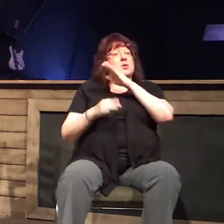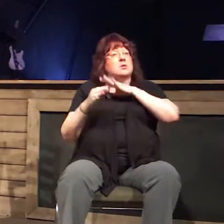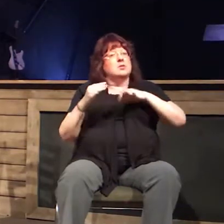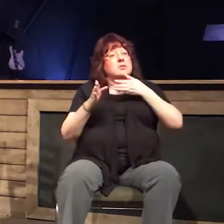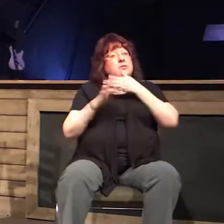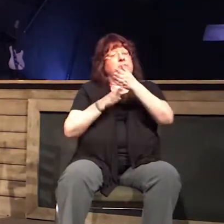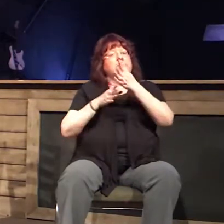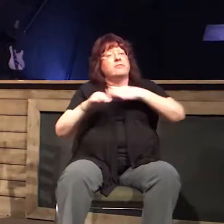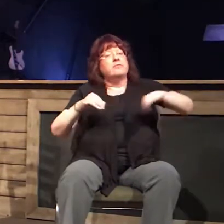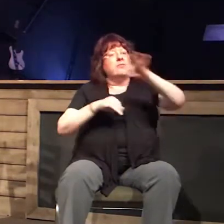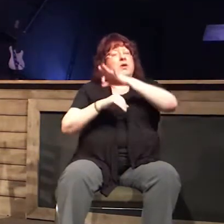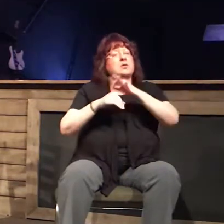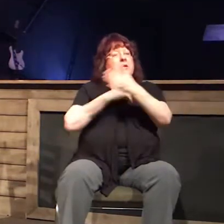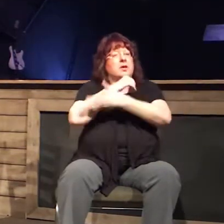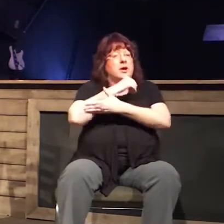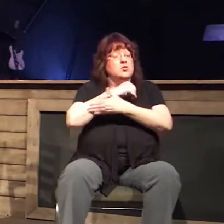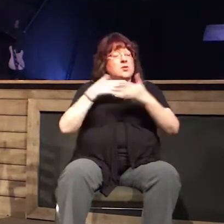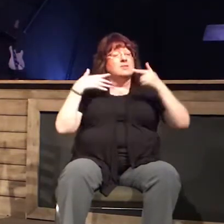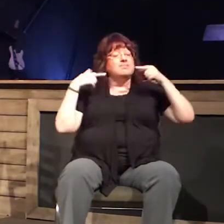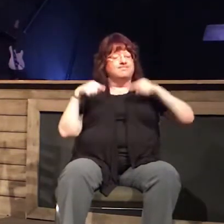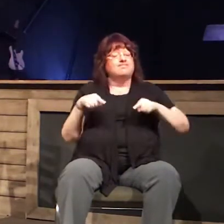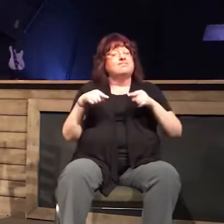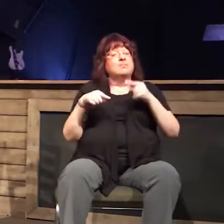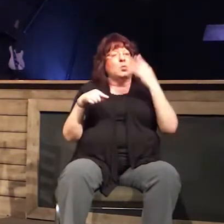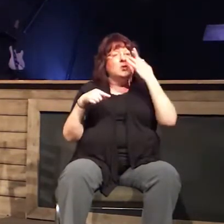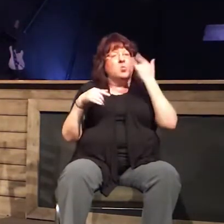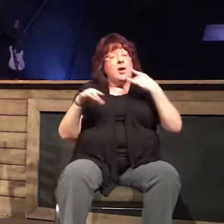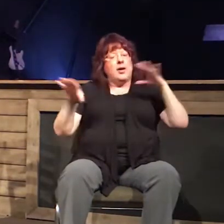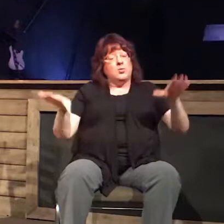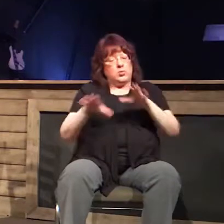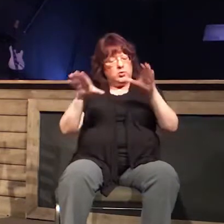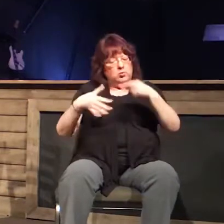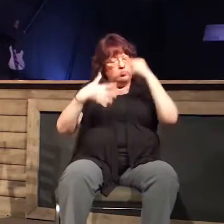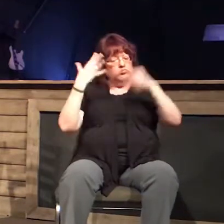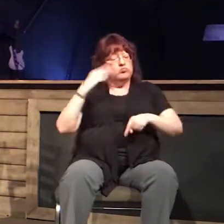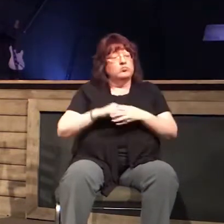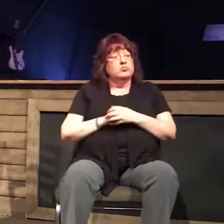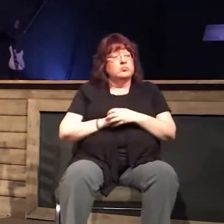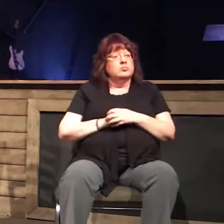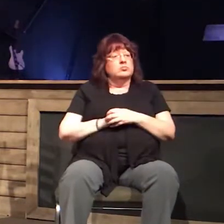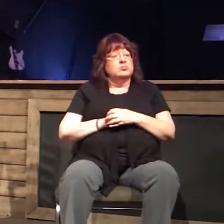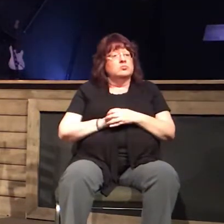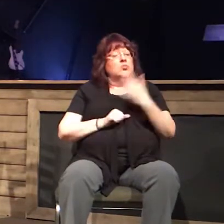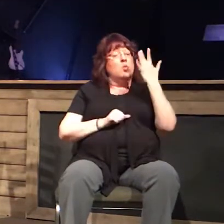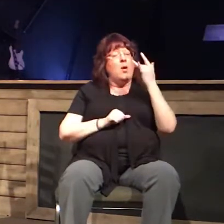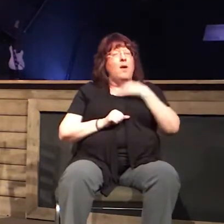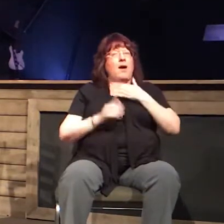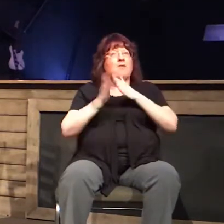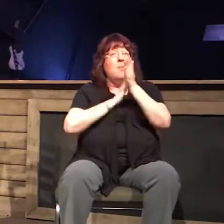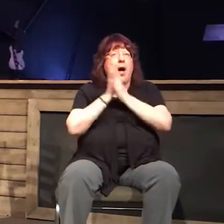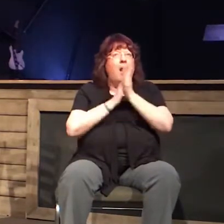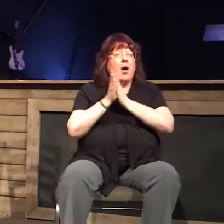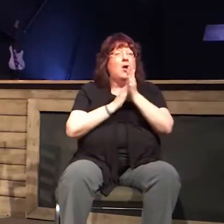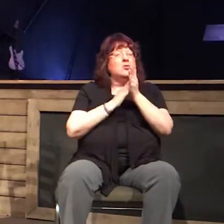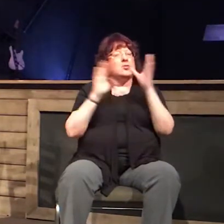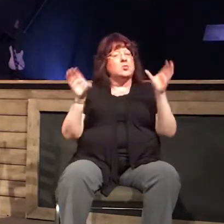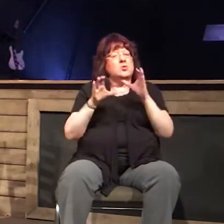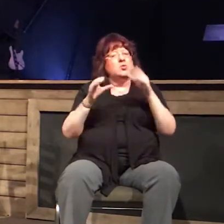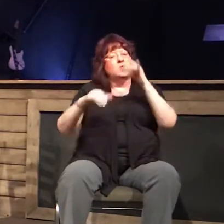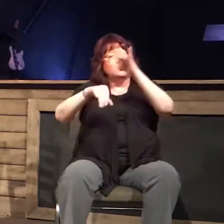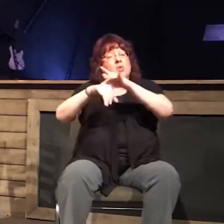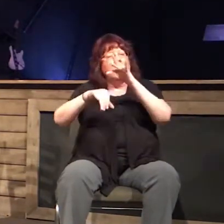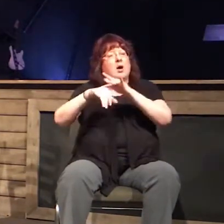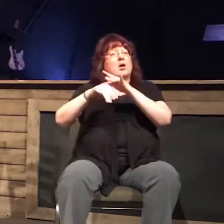country. And so this is why we do what we do. This is why we have the passion that we do to